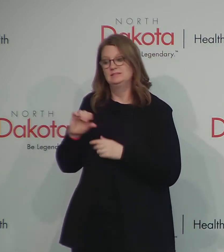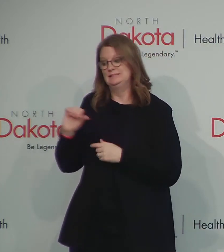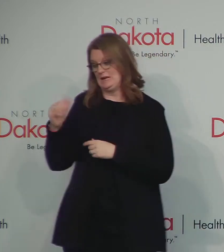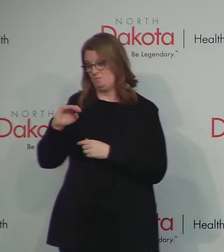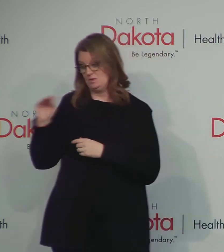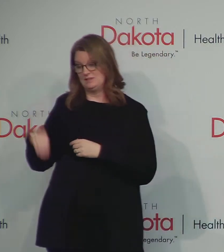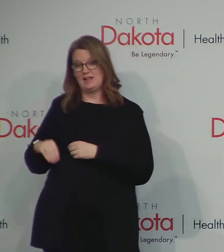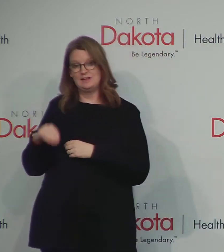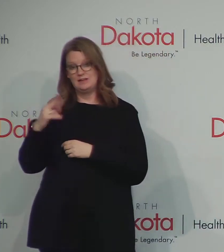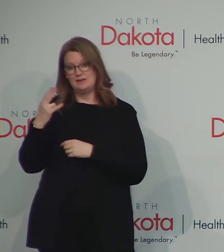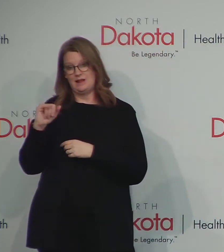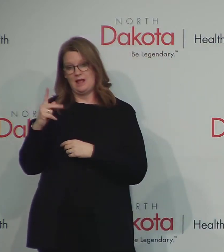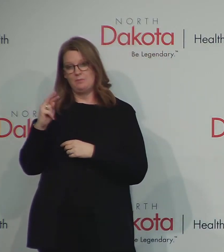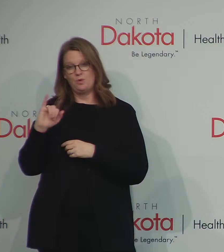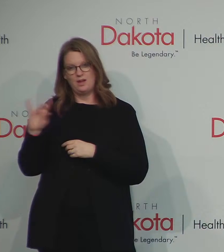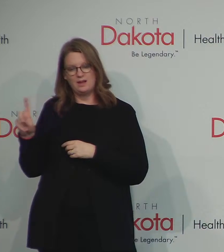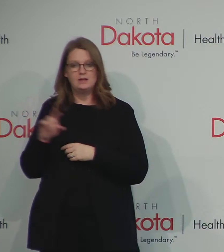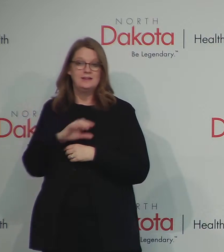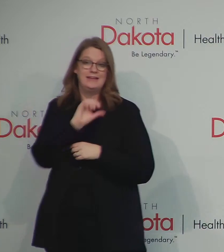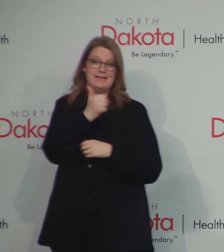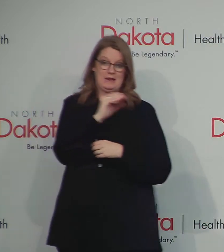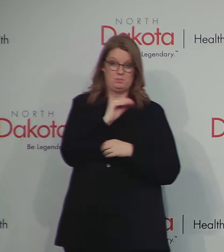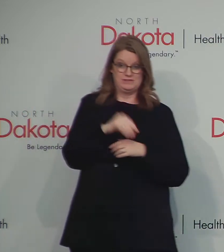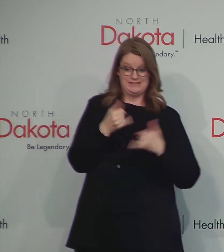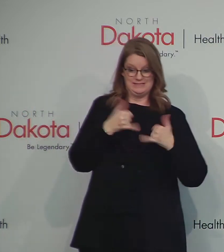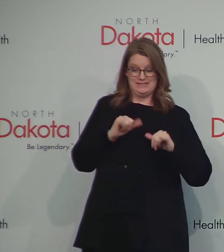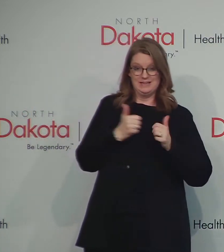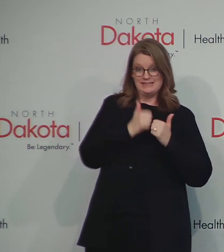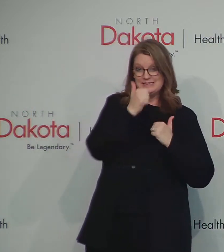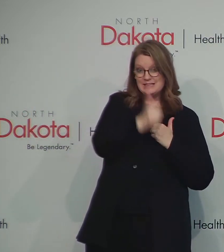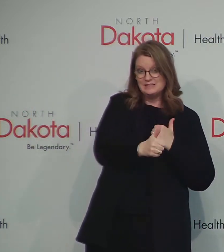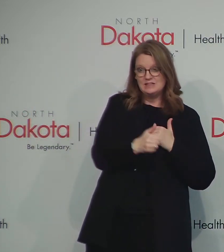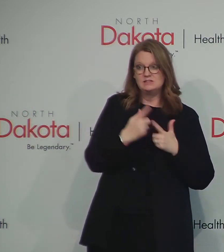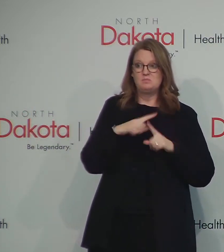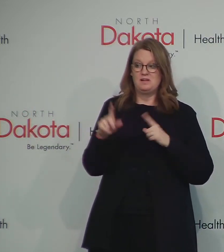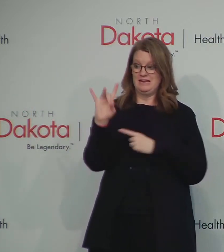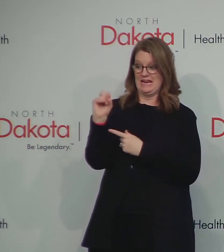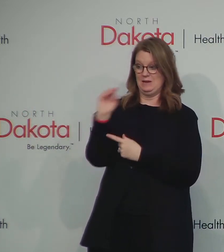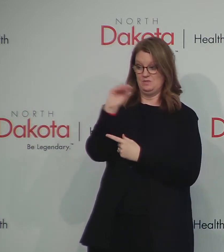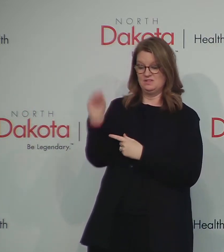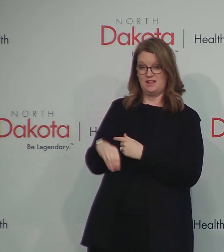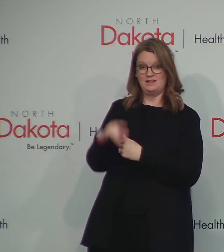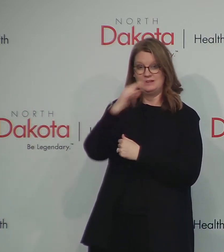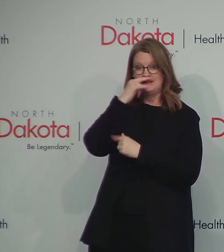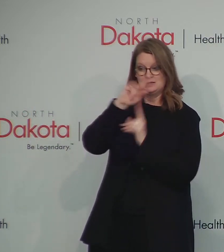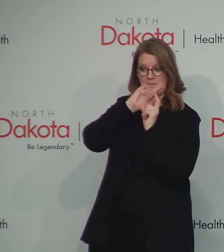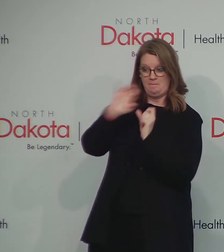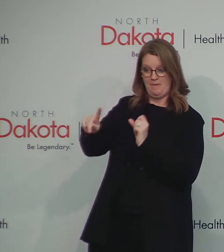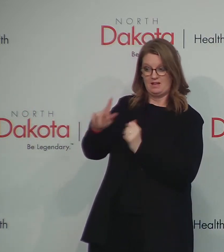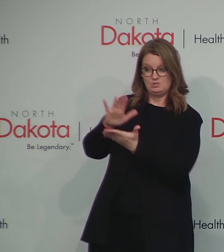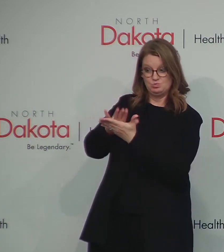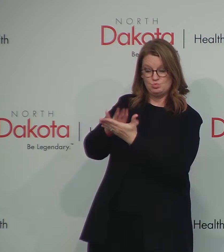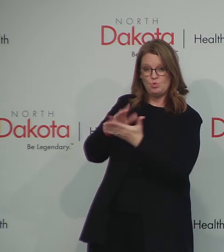hybrid, and 10% that were still in distance learning. And all of that activity, a strong economy, kids in school,